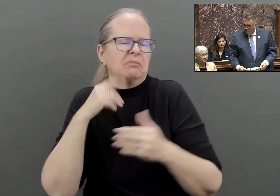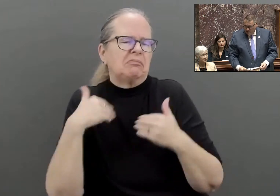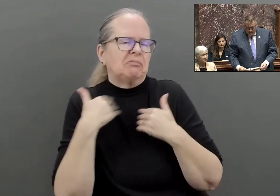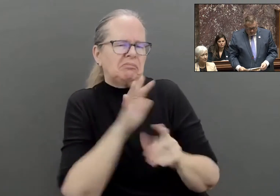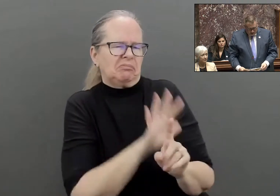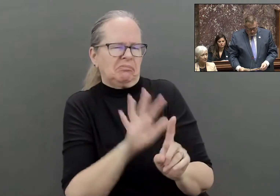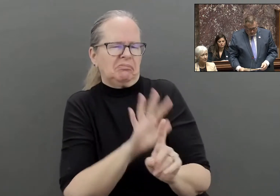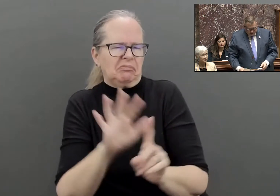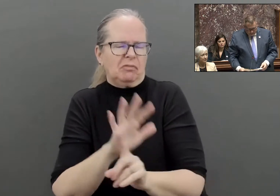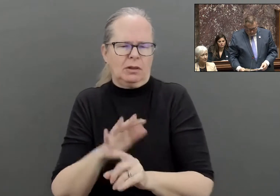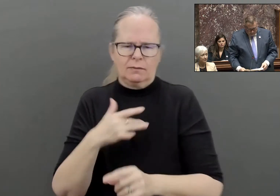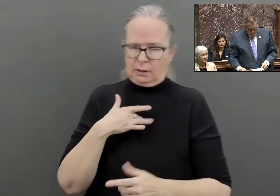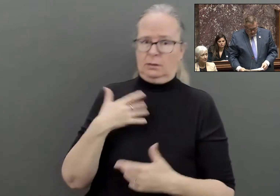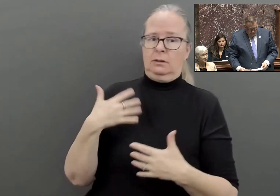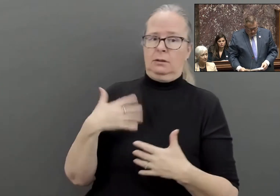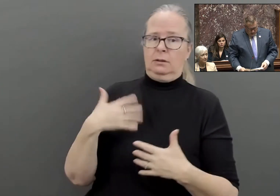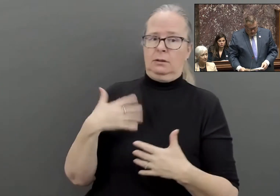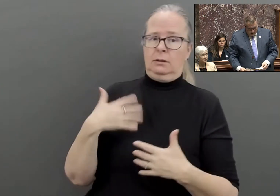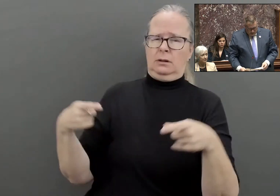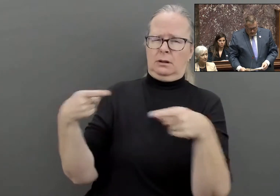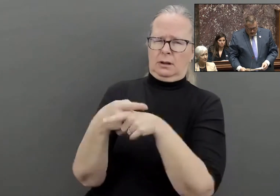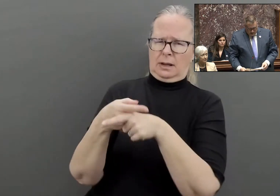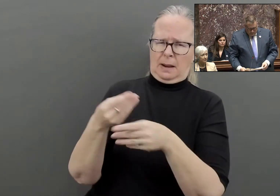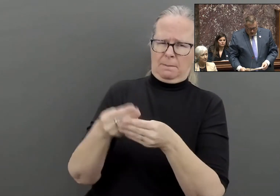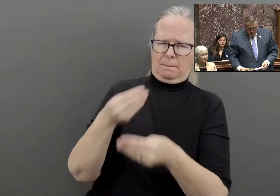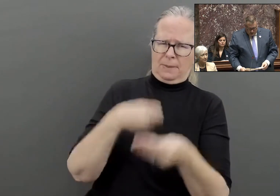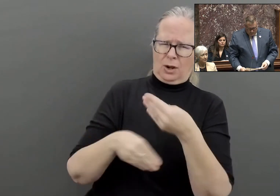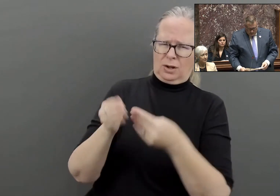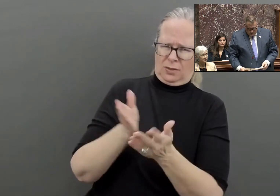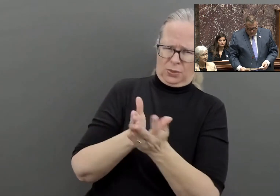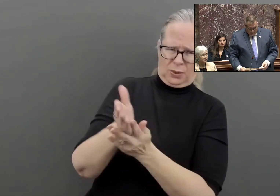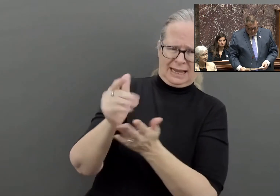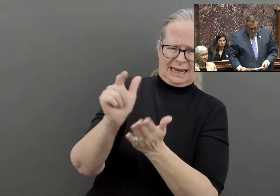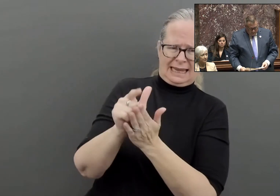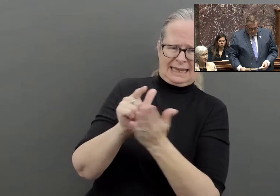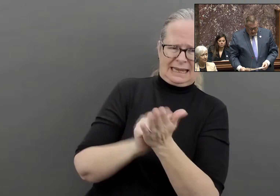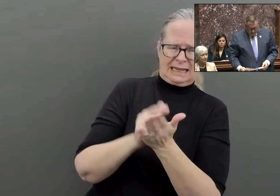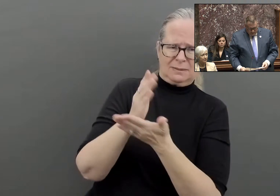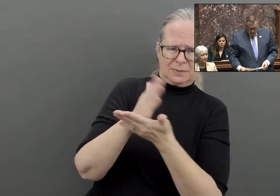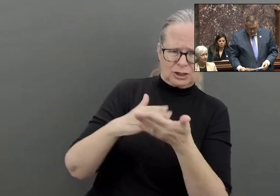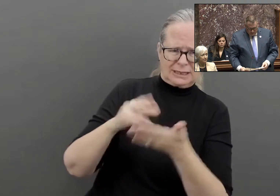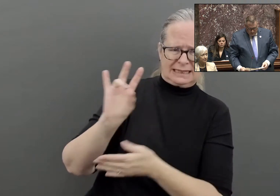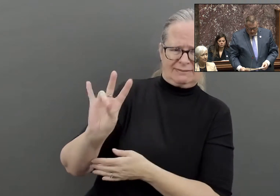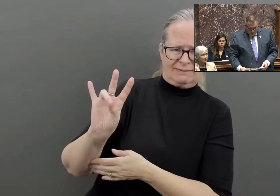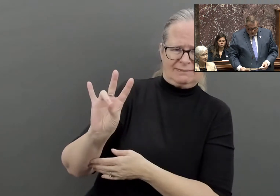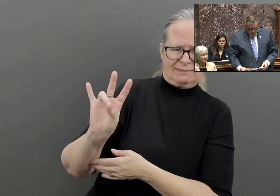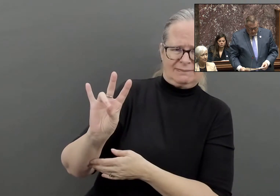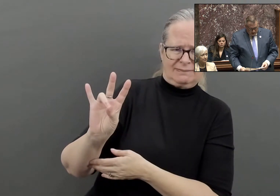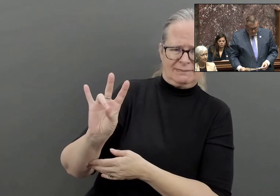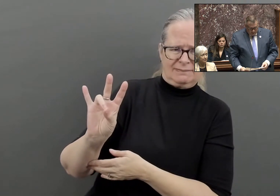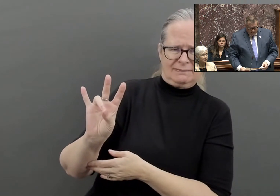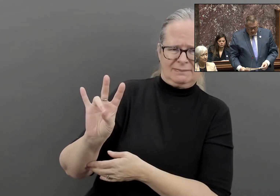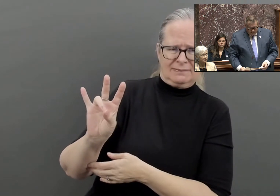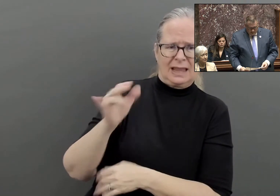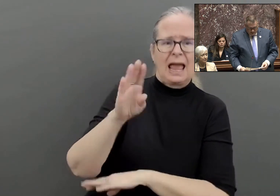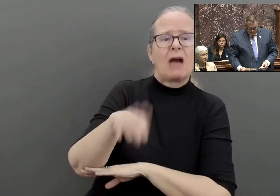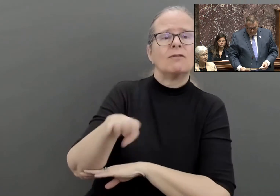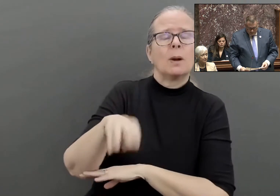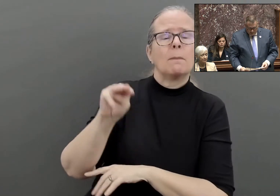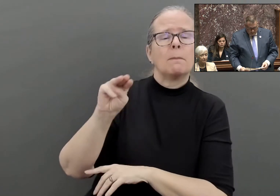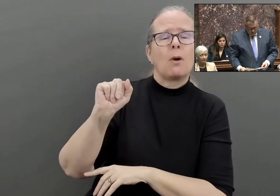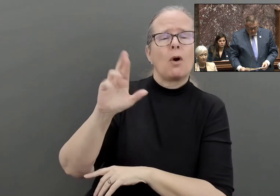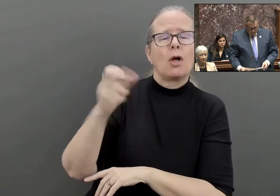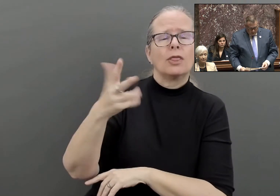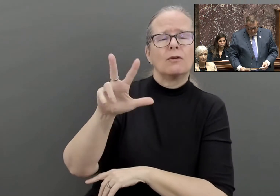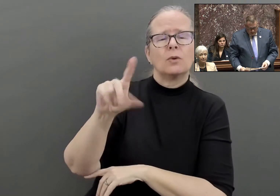Transparency Act, Section 7. Later in the day of March 31st, when the Minister of Finance was asked if there would be program cuts or an increased deficit